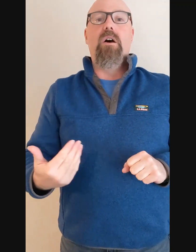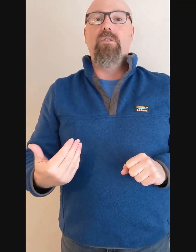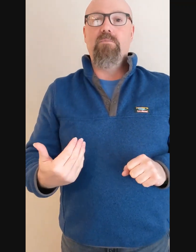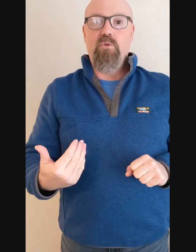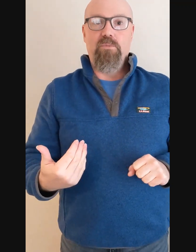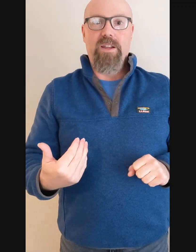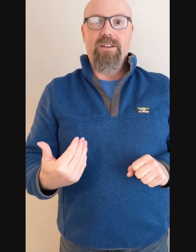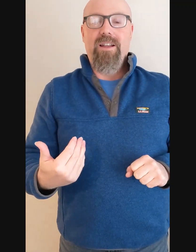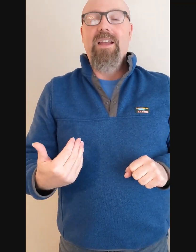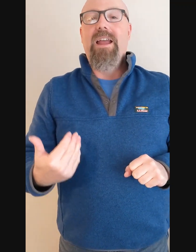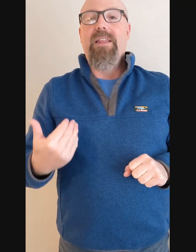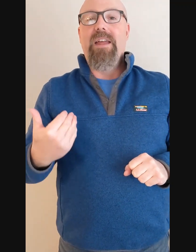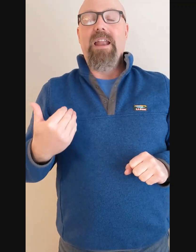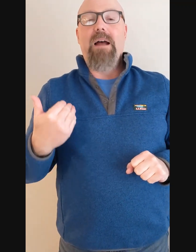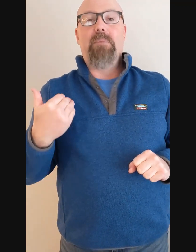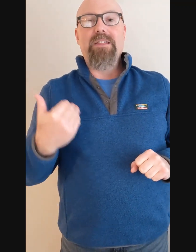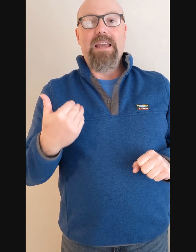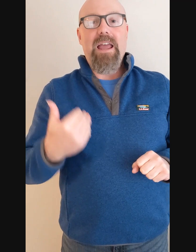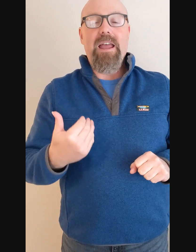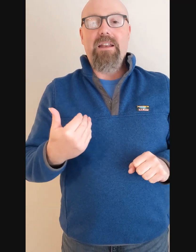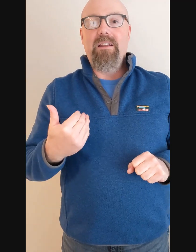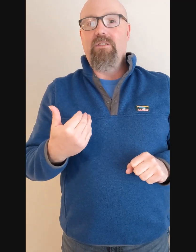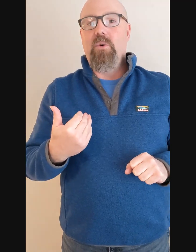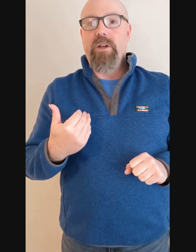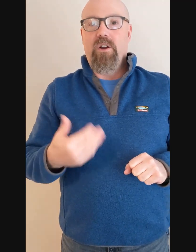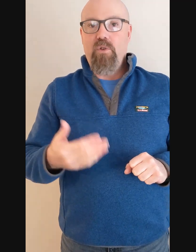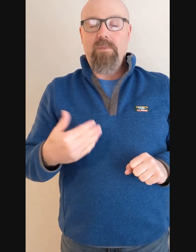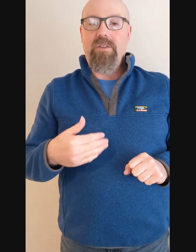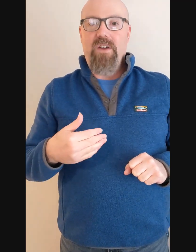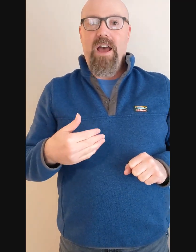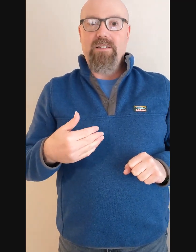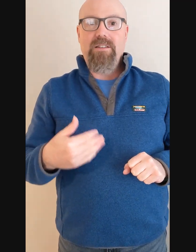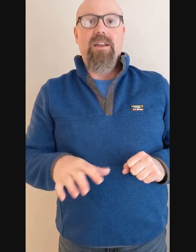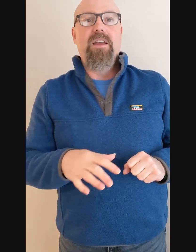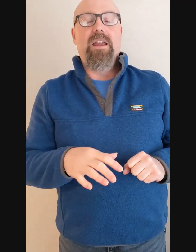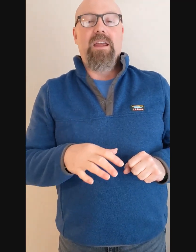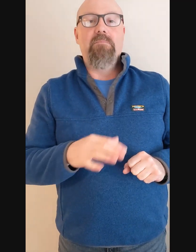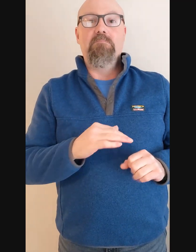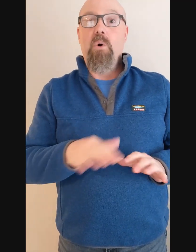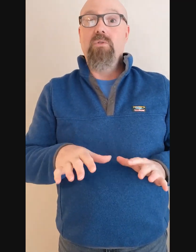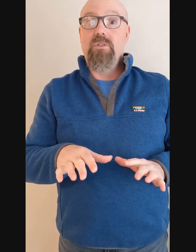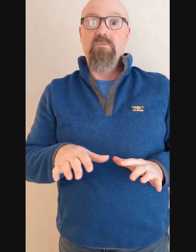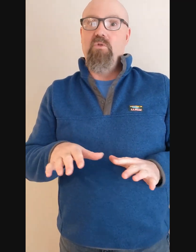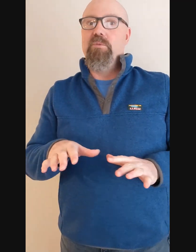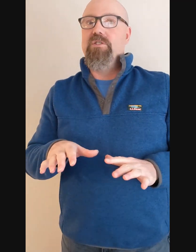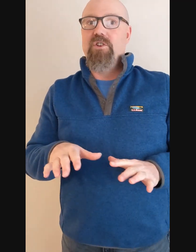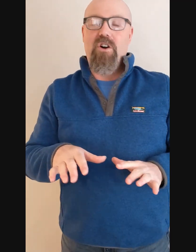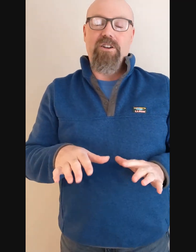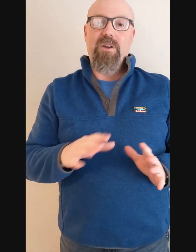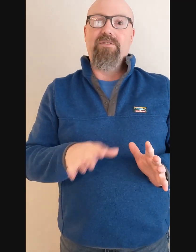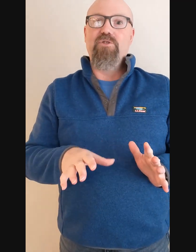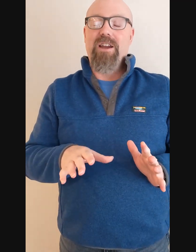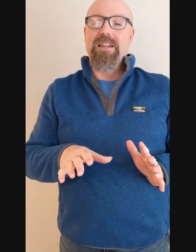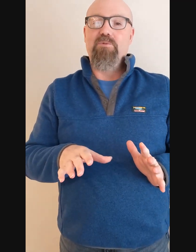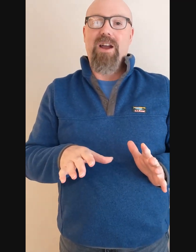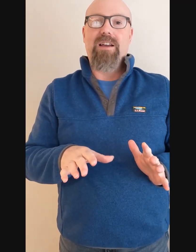another movement. And then by the end, it's going incredibly fast, and most of the movements are gone. You have to try and keep track.